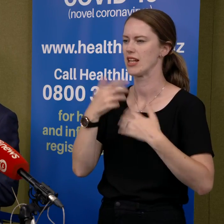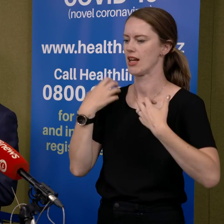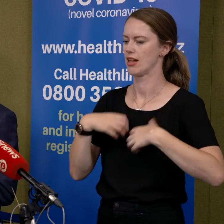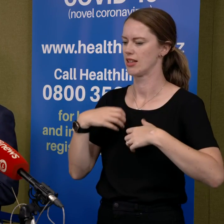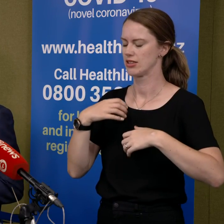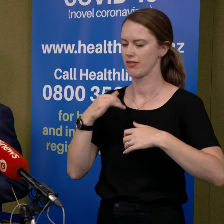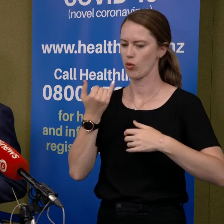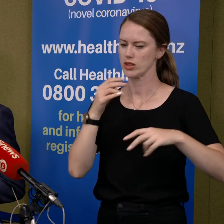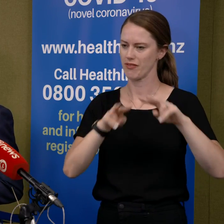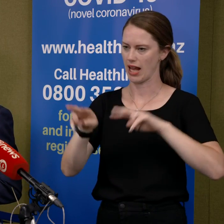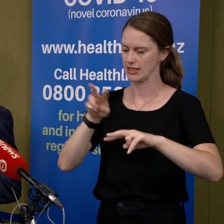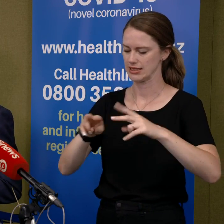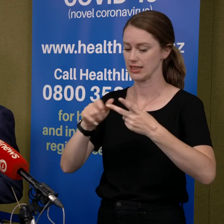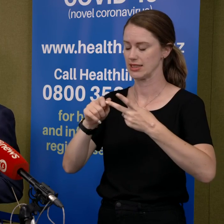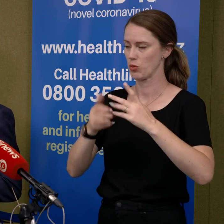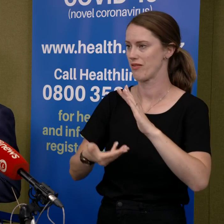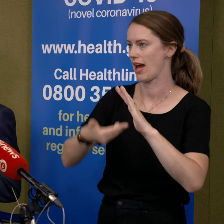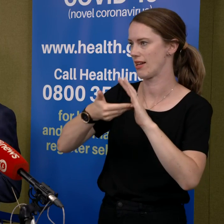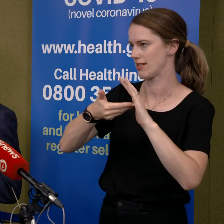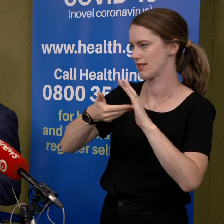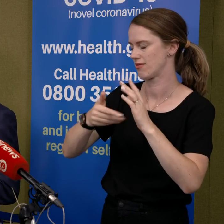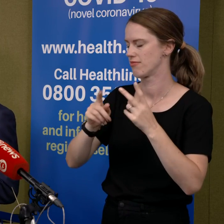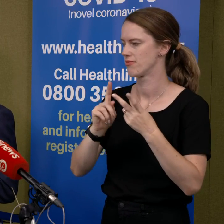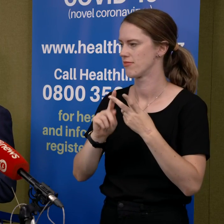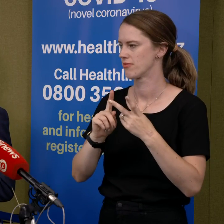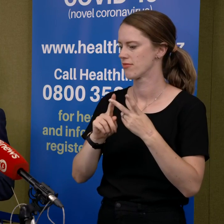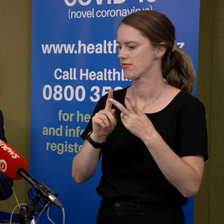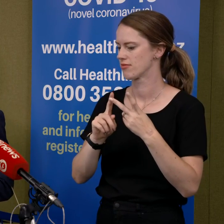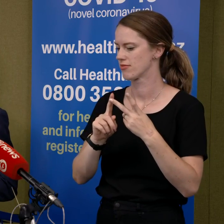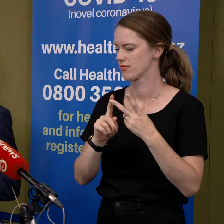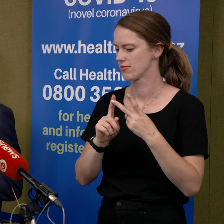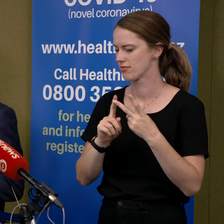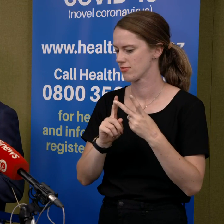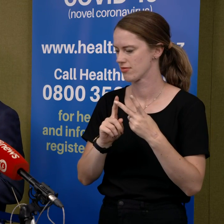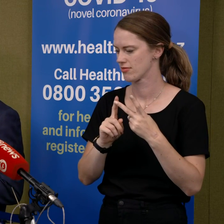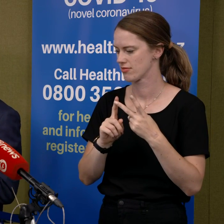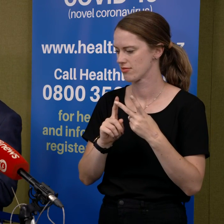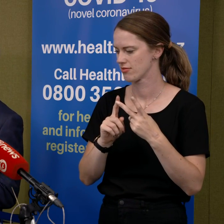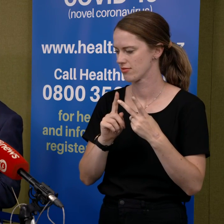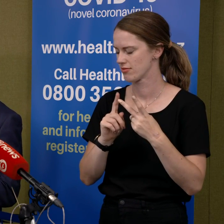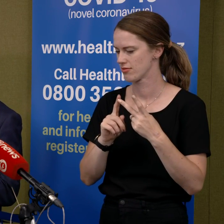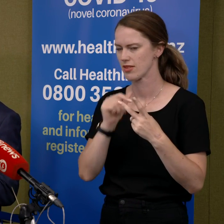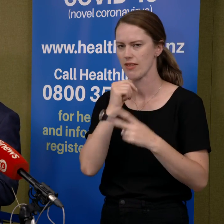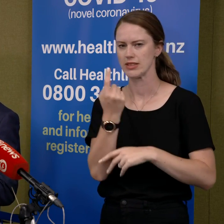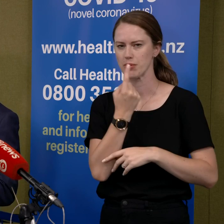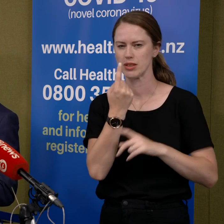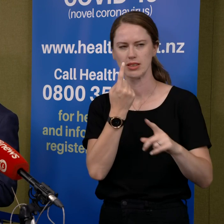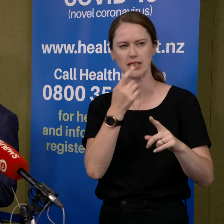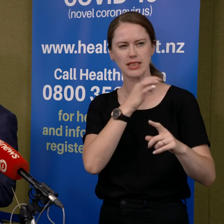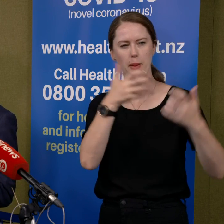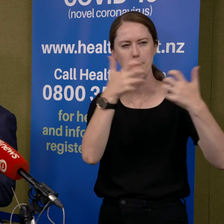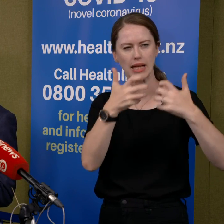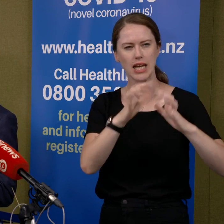part of surveillance. The second main change was we just reiterated, and it's been there from the start, that even if someone doesn't fulfil